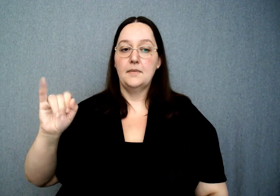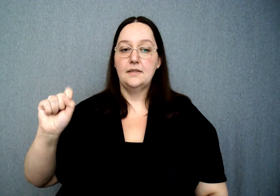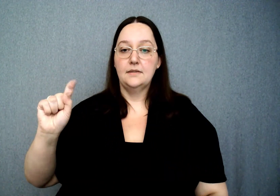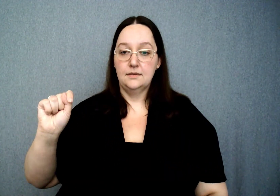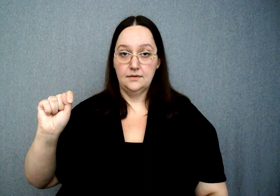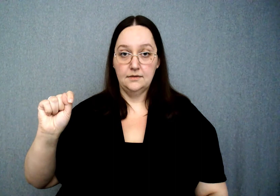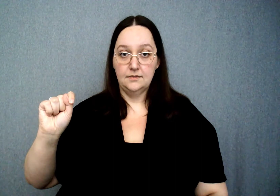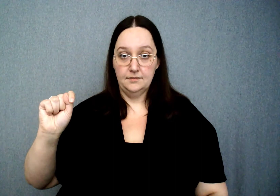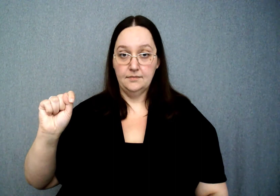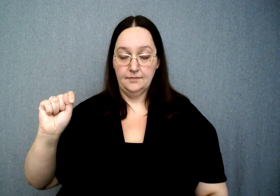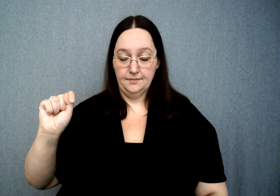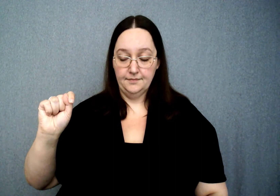therapist.